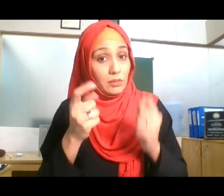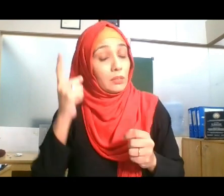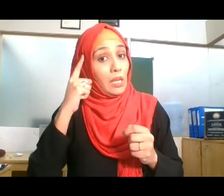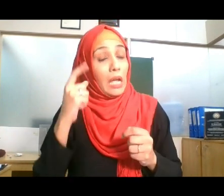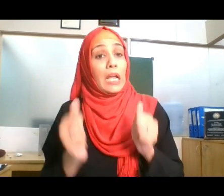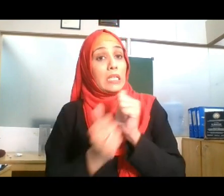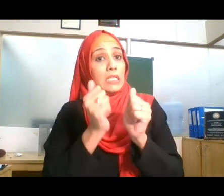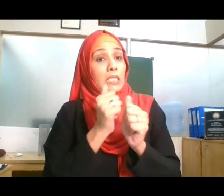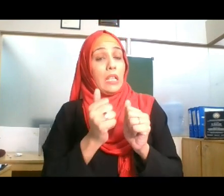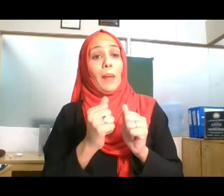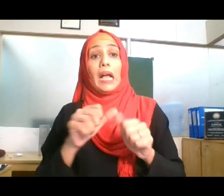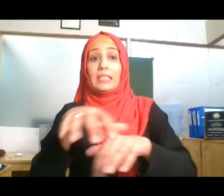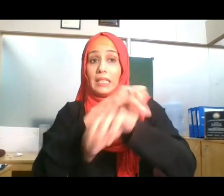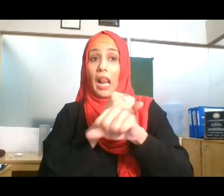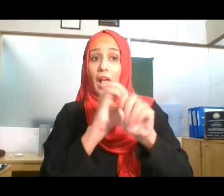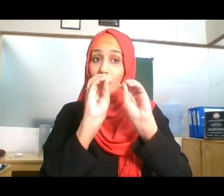accessibility.